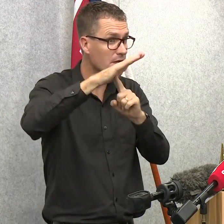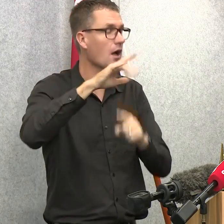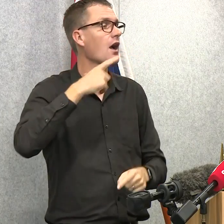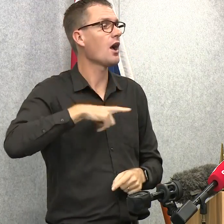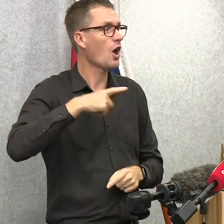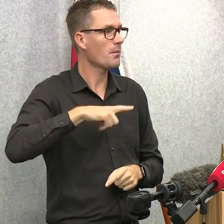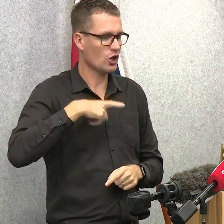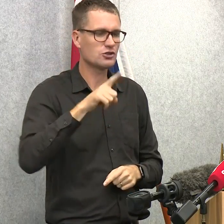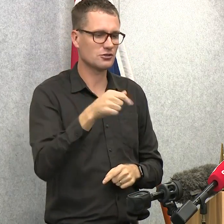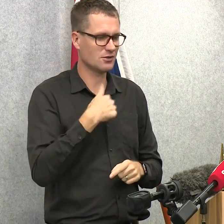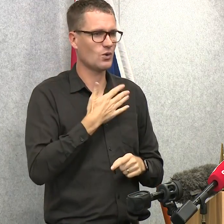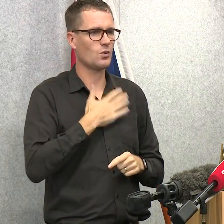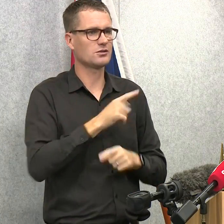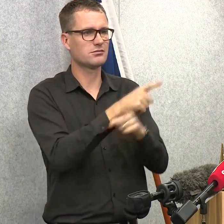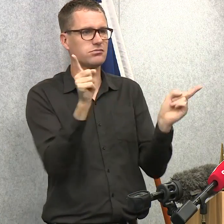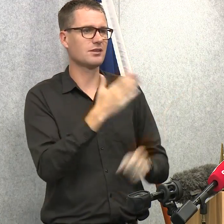here.